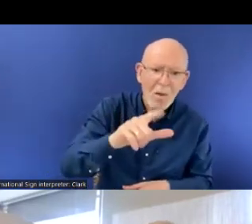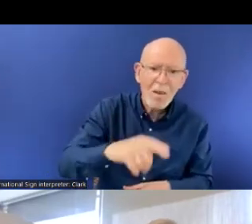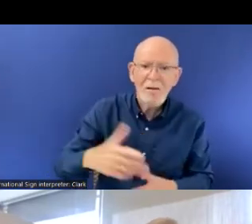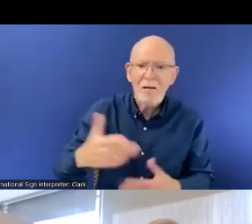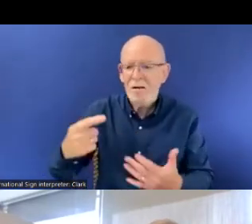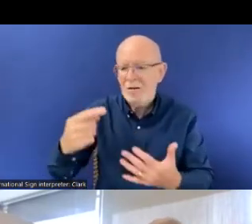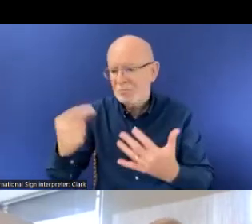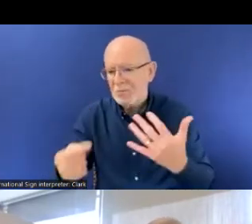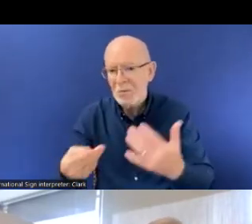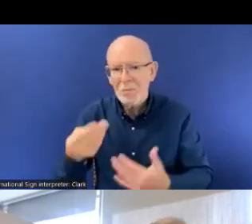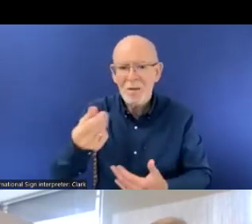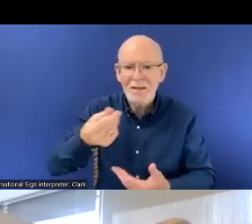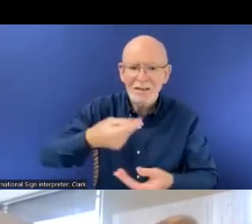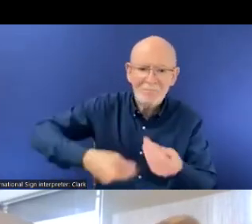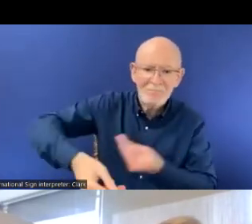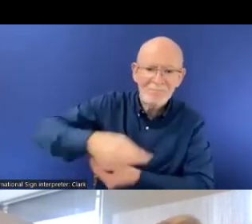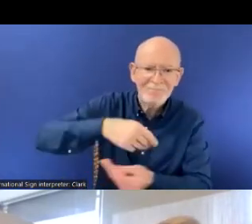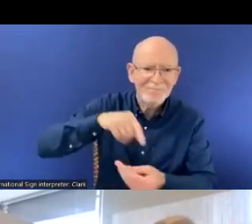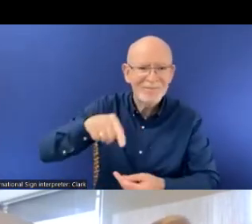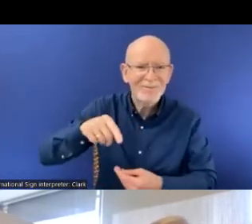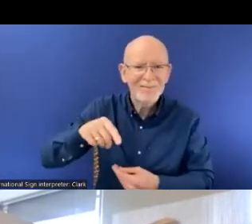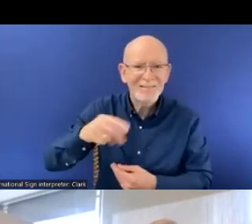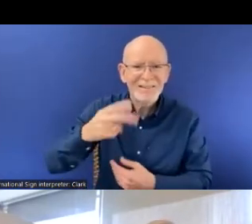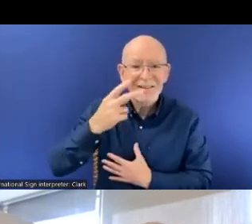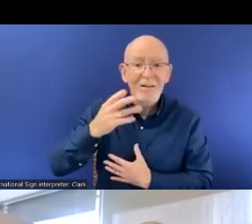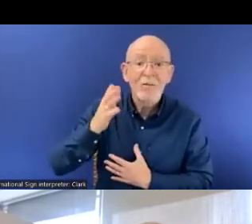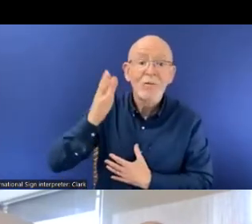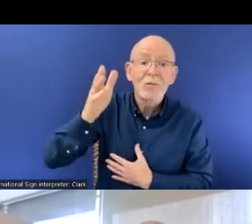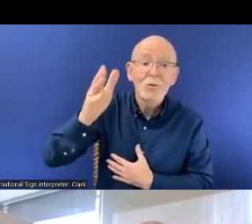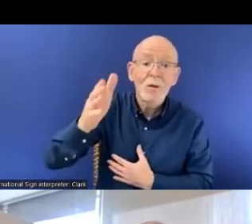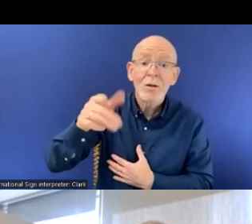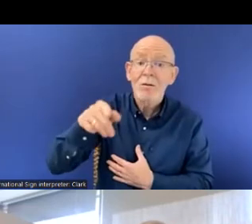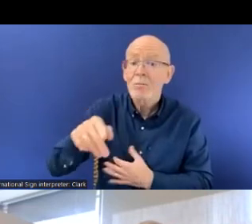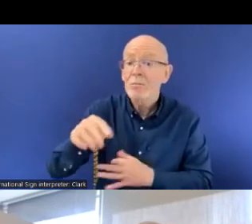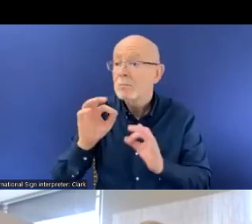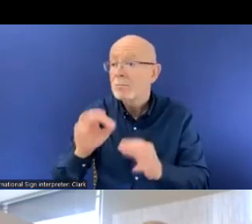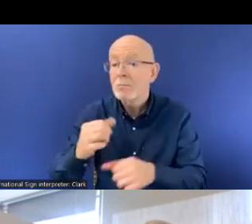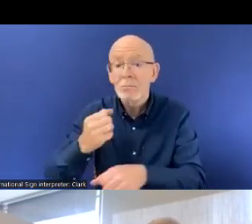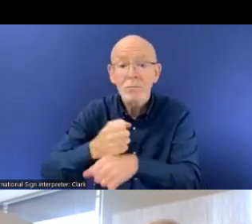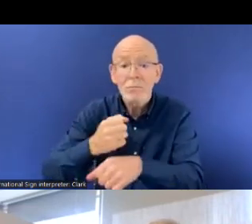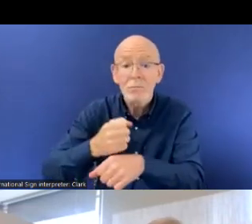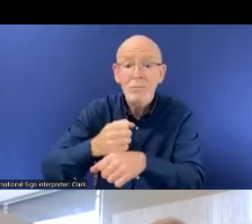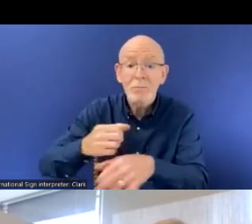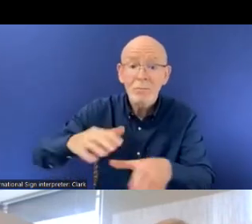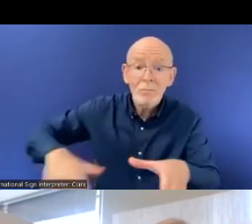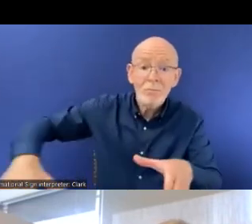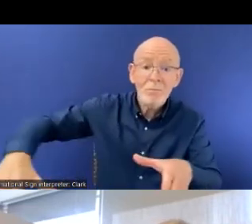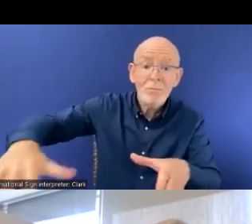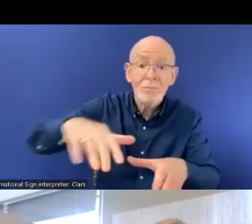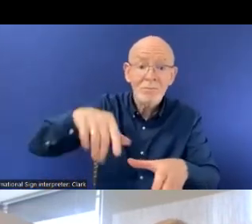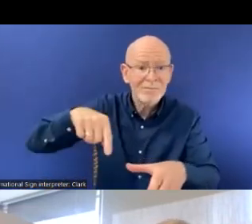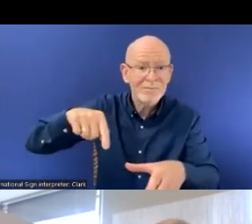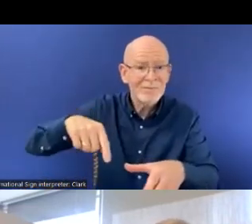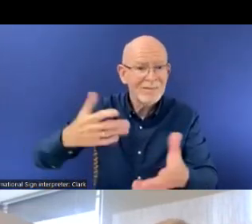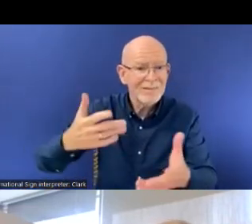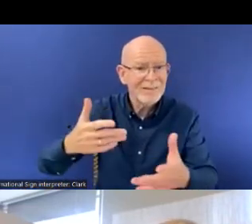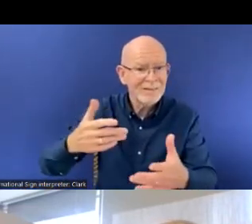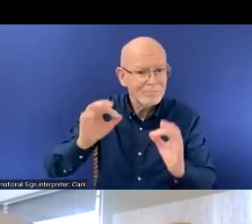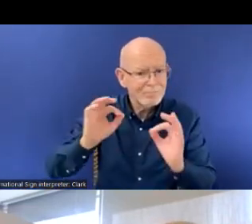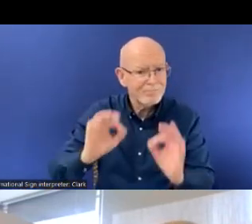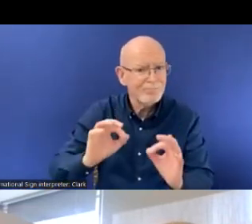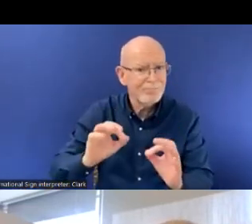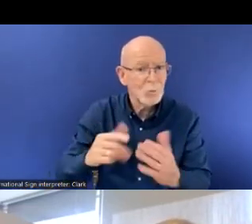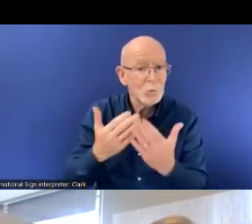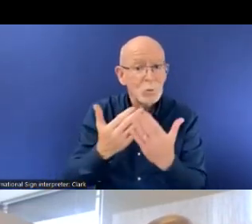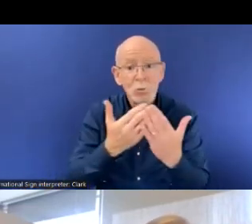the education and the human capital of children who become adults later on, can have a very large positive effects, not only to